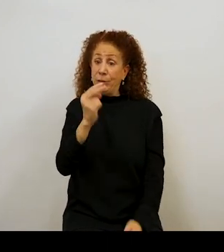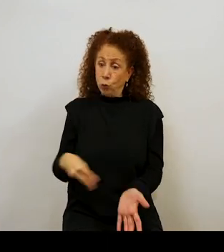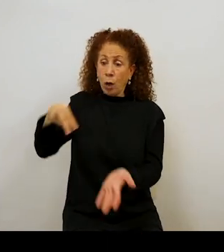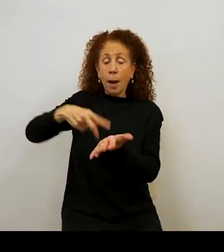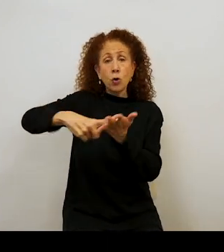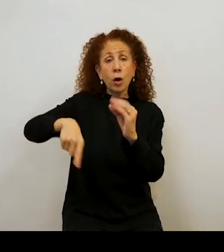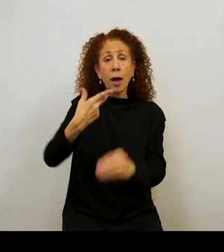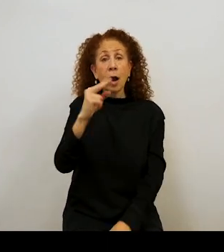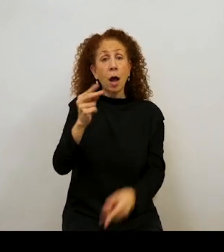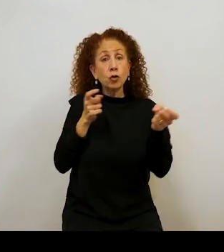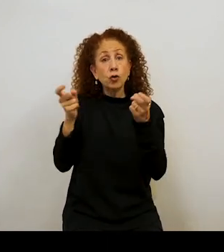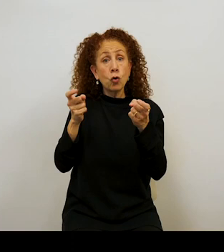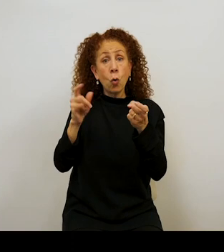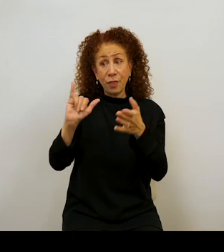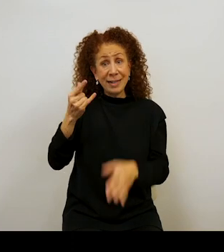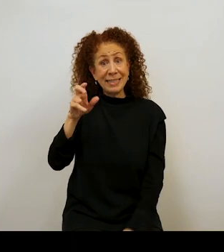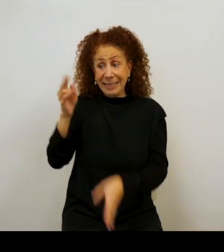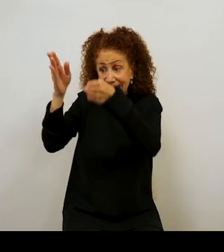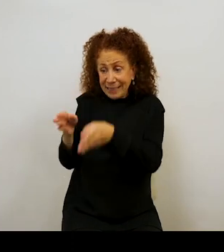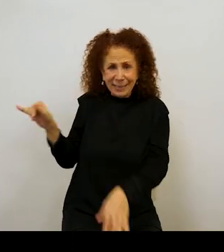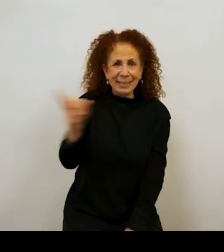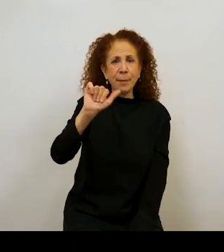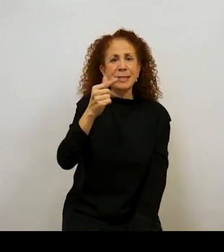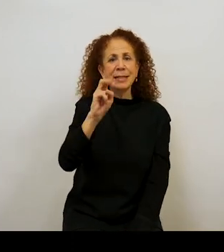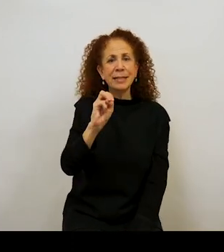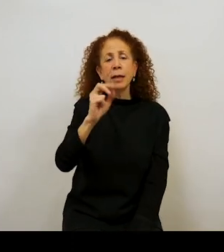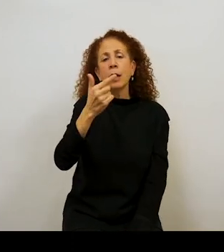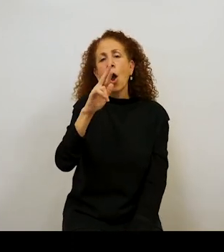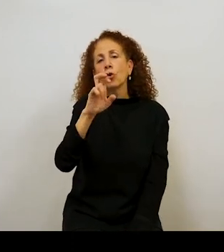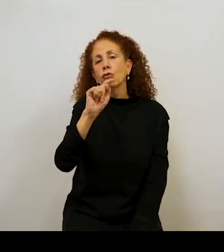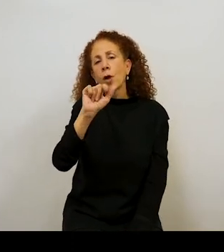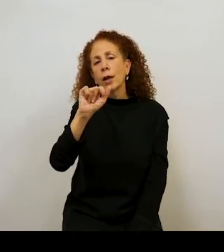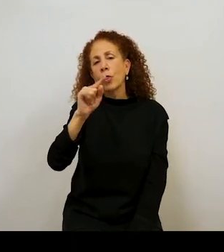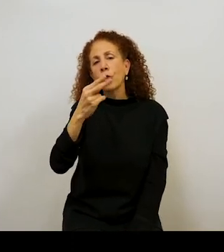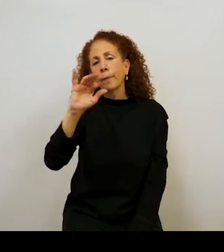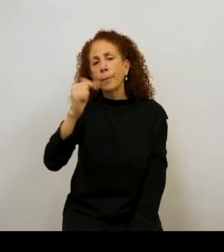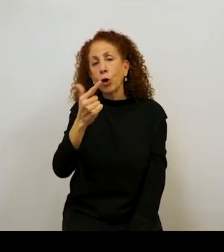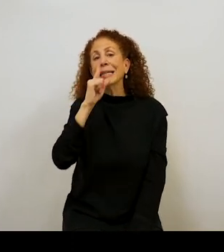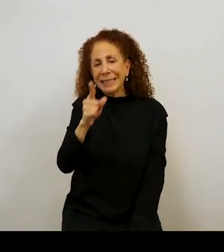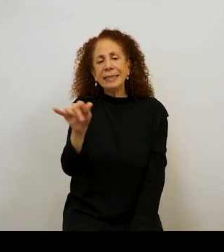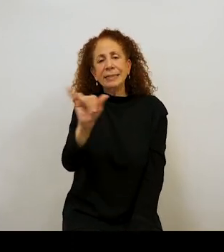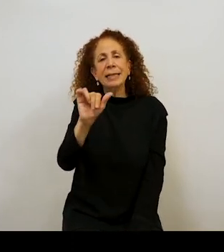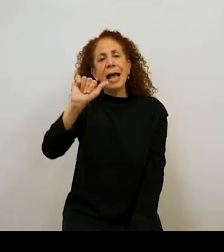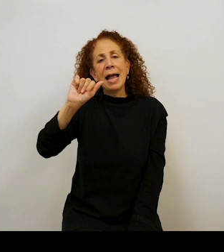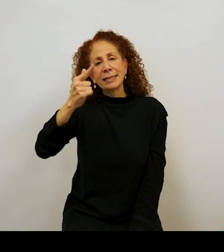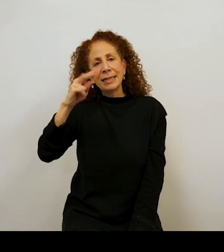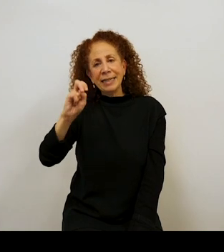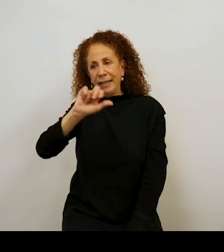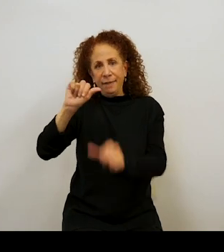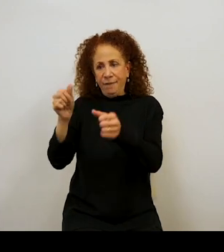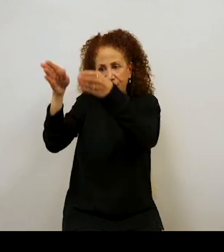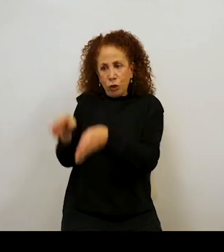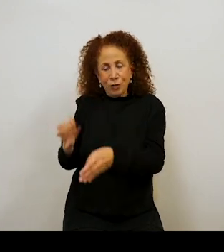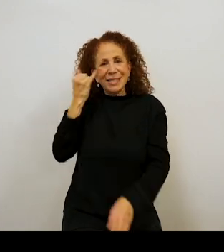control, to me, those are very much Antigone figures. Greta Thunberg, in her own way, is an Antigone figure. This idea of